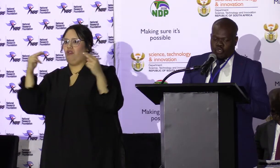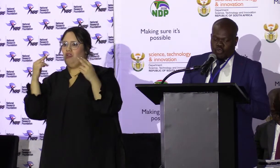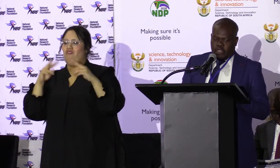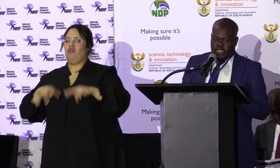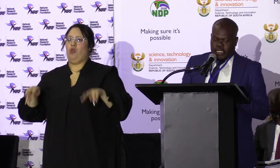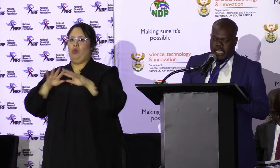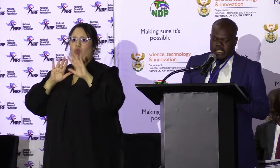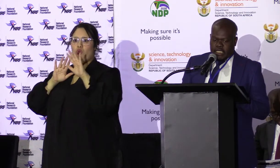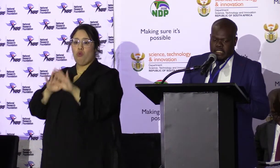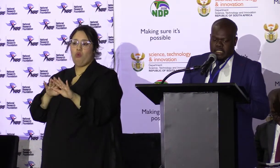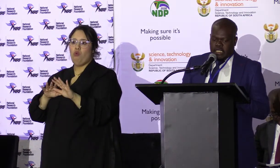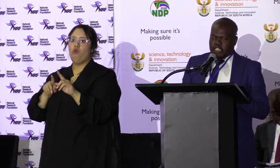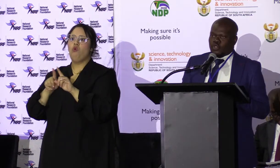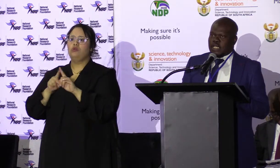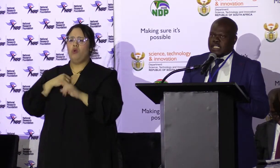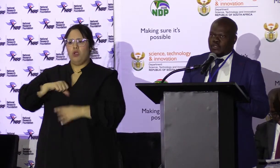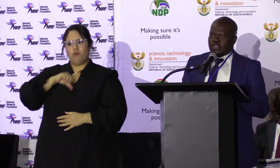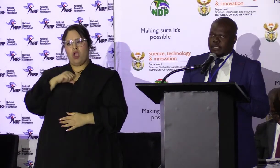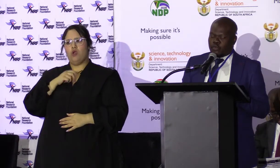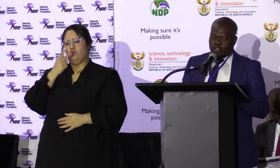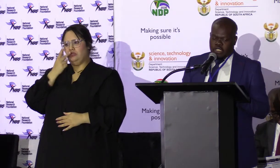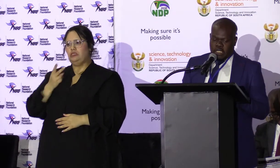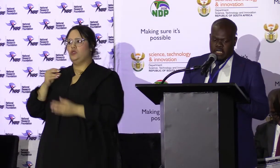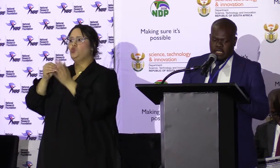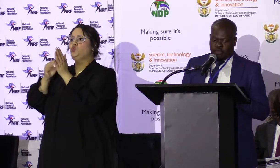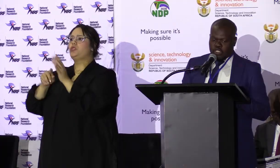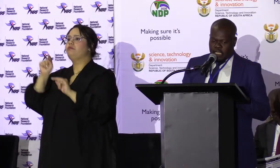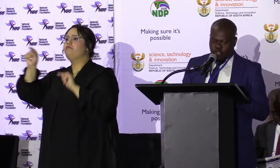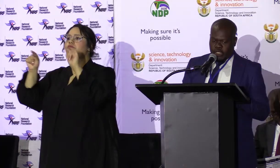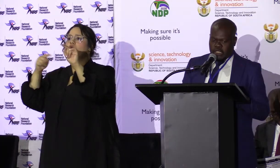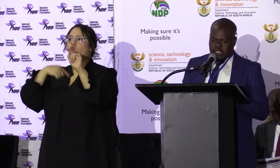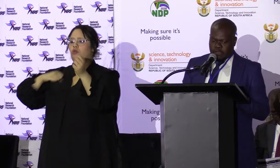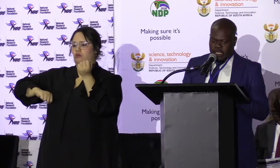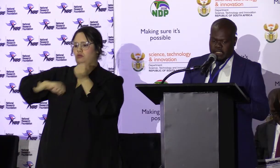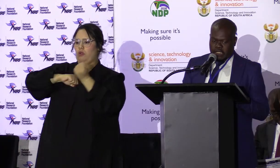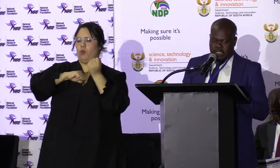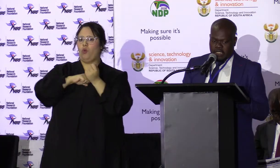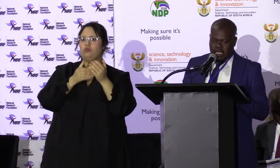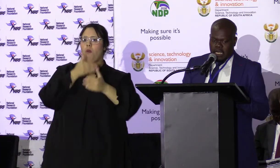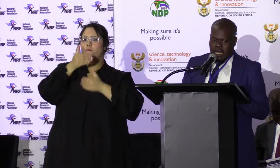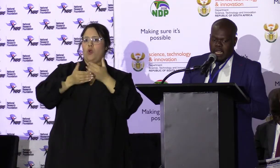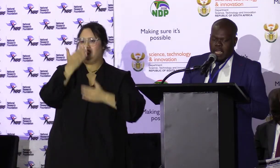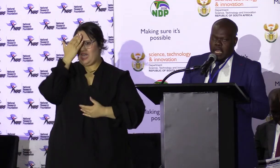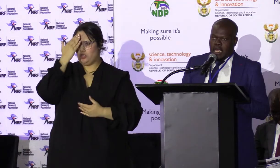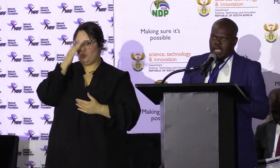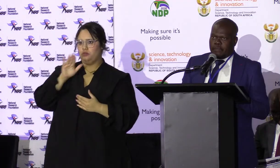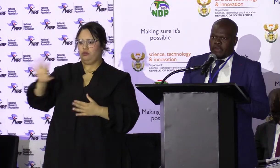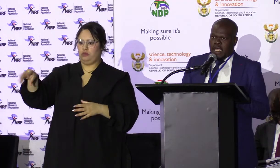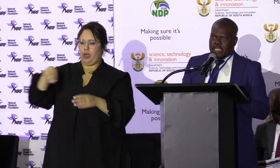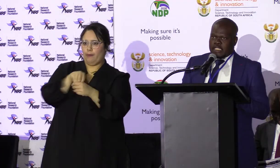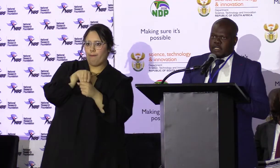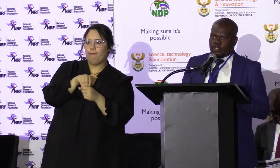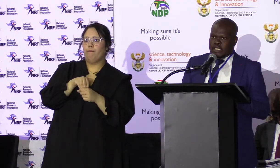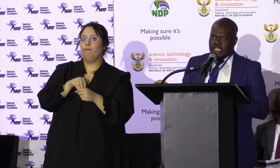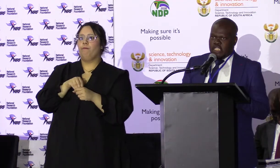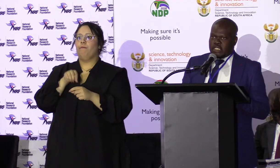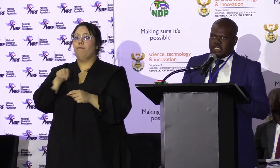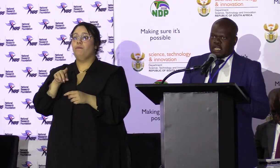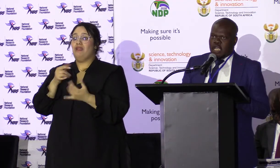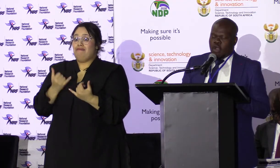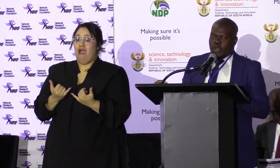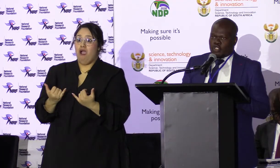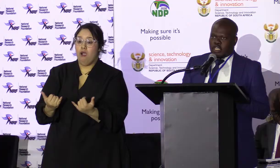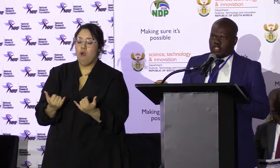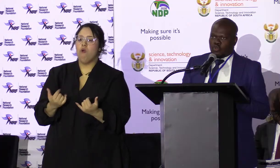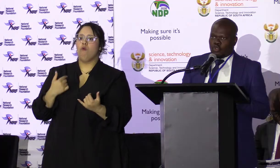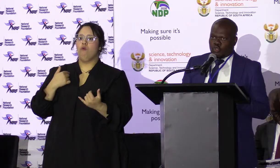very proud to indicate that the students that we support in the postgraduate space, at this particular